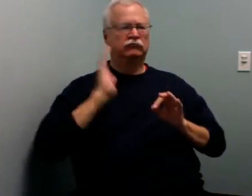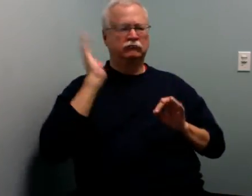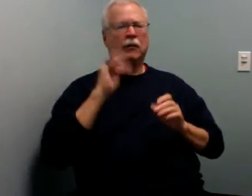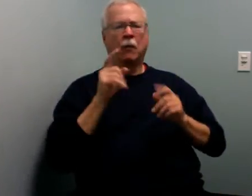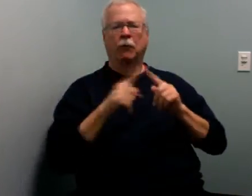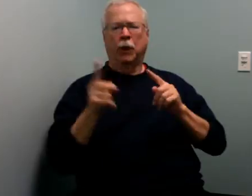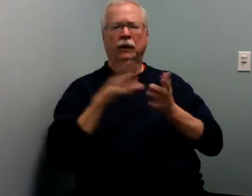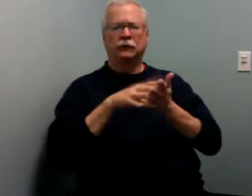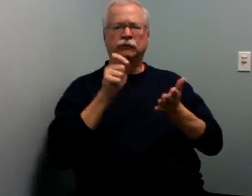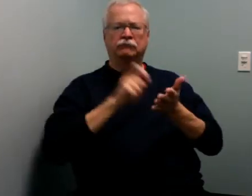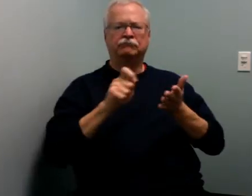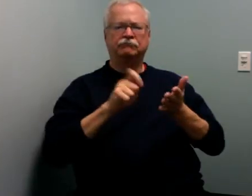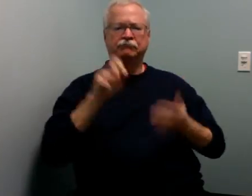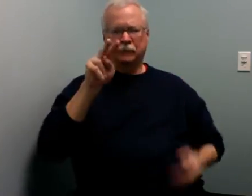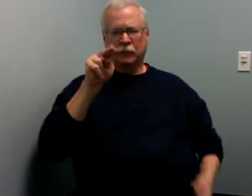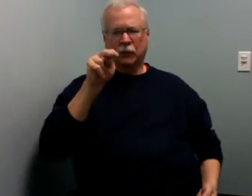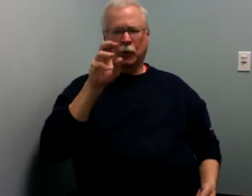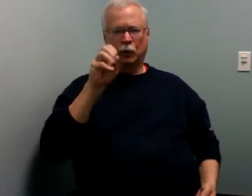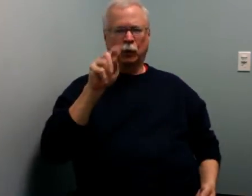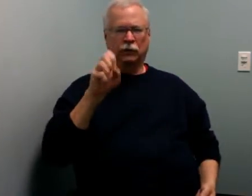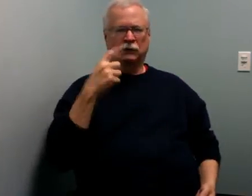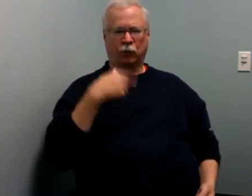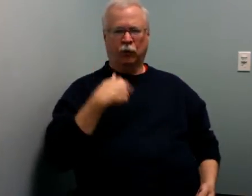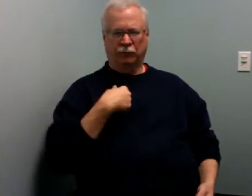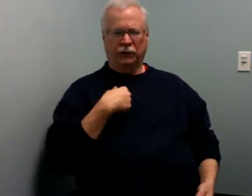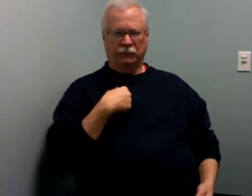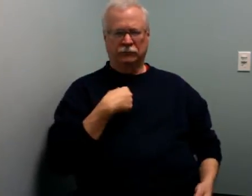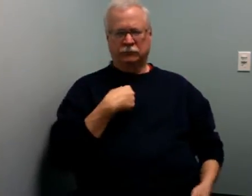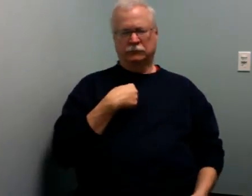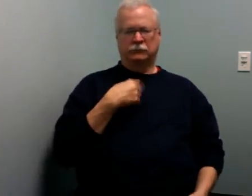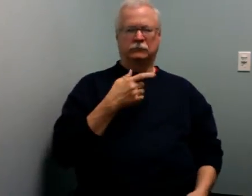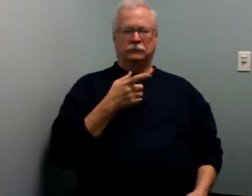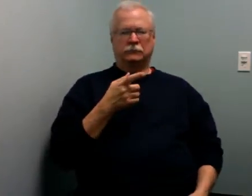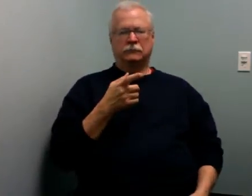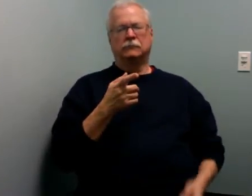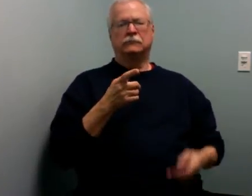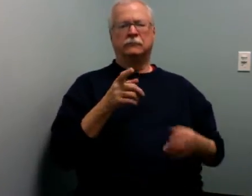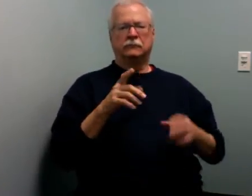I was at a hearing school without an interpreter, but there was a note taker that I had.